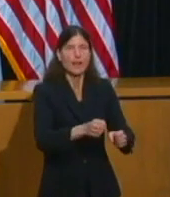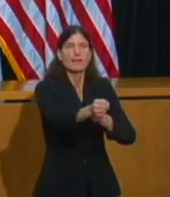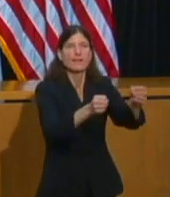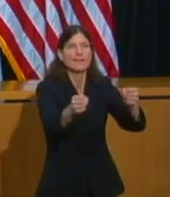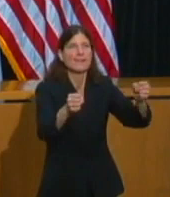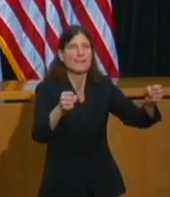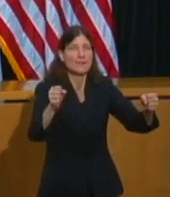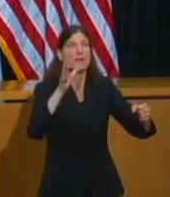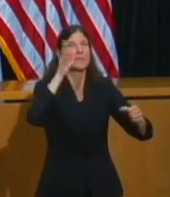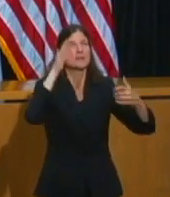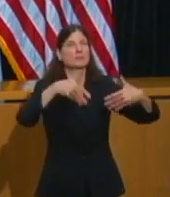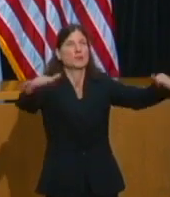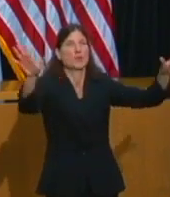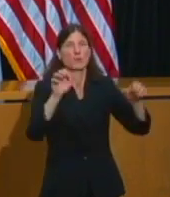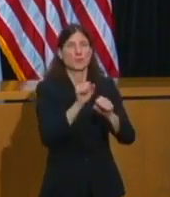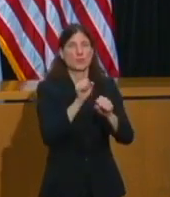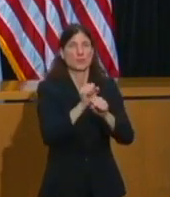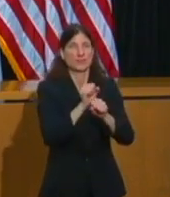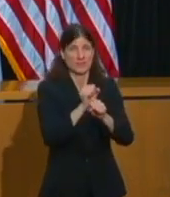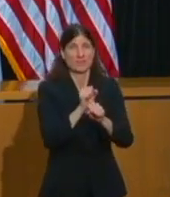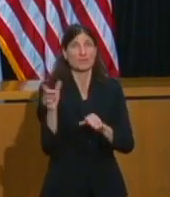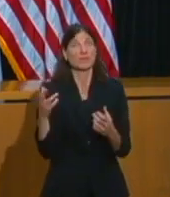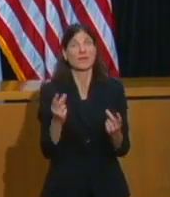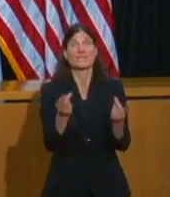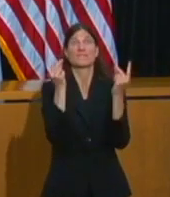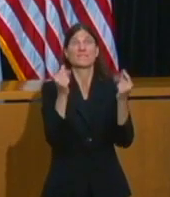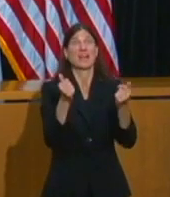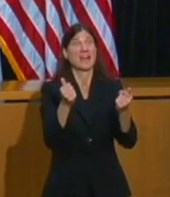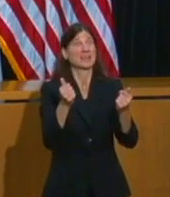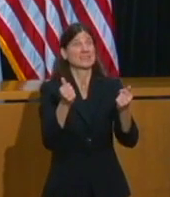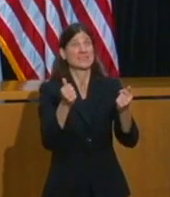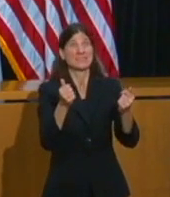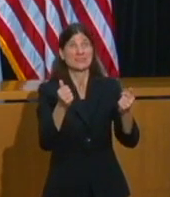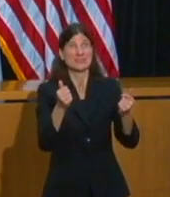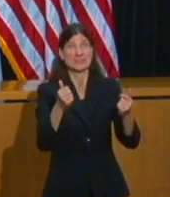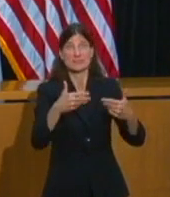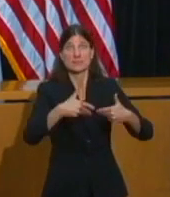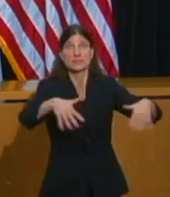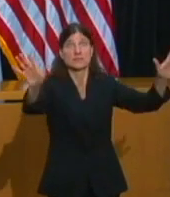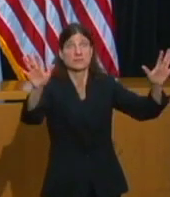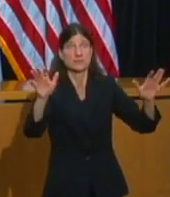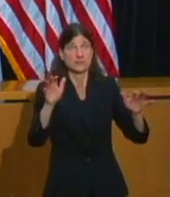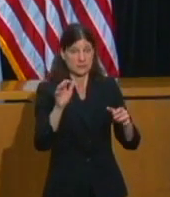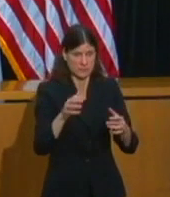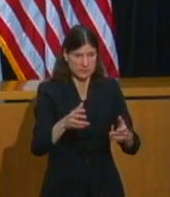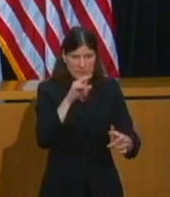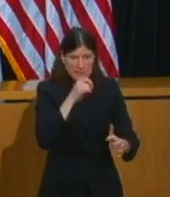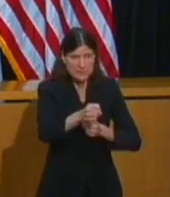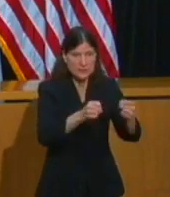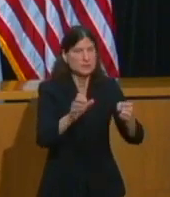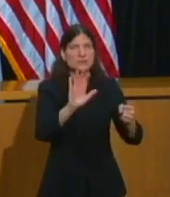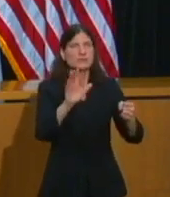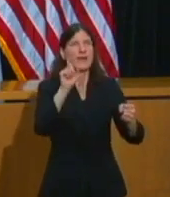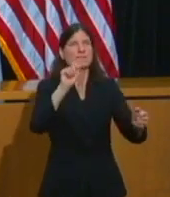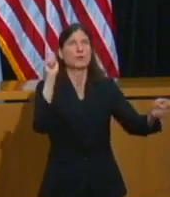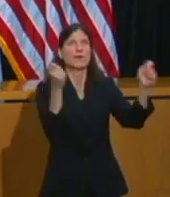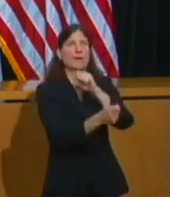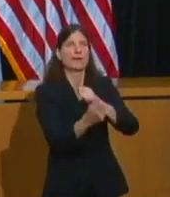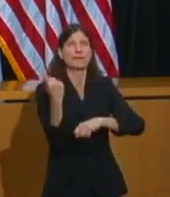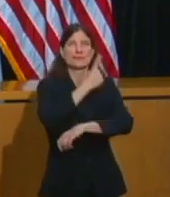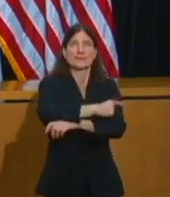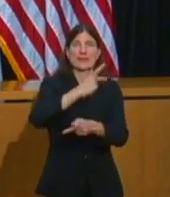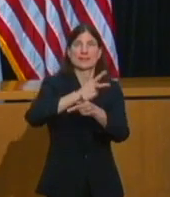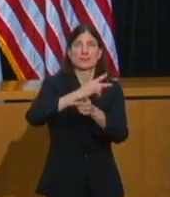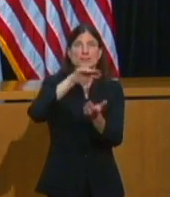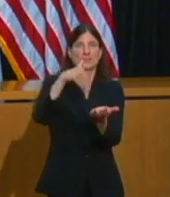providers to adjust their spaces and their programming to meet the new requirements put on us by the virus. As the command